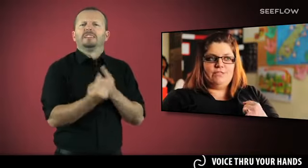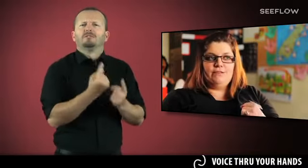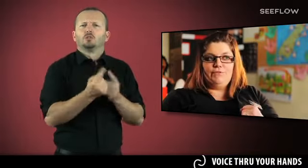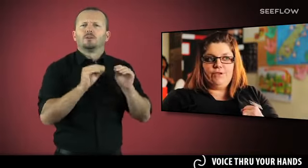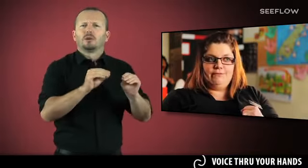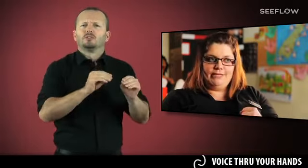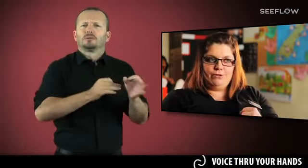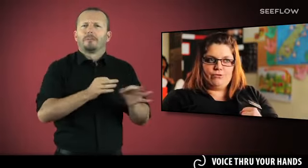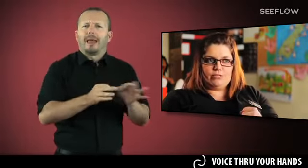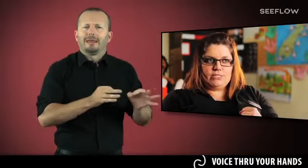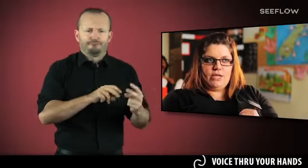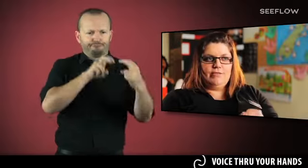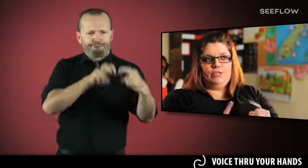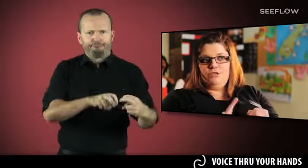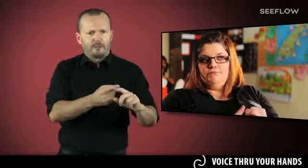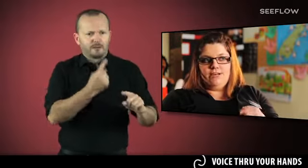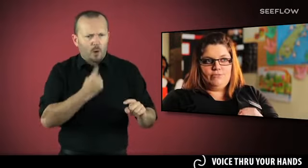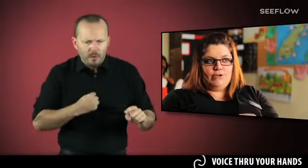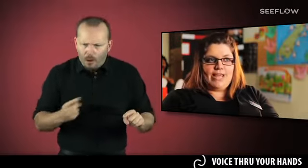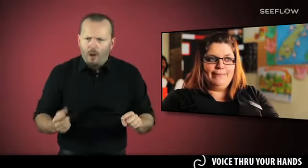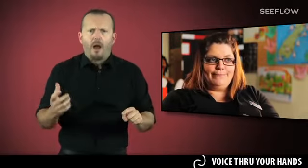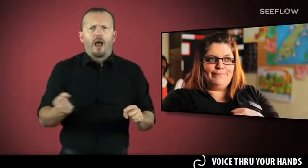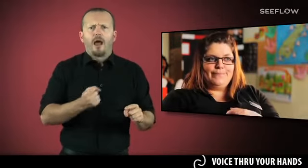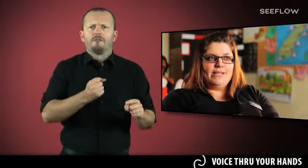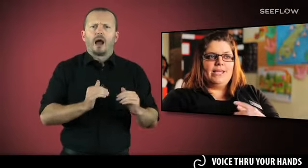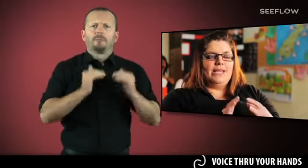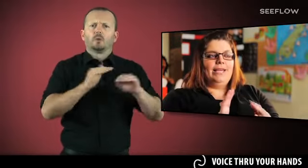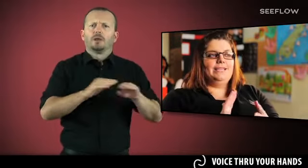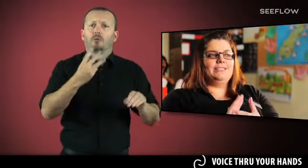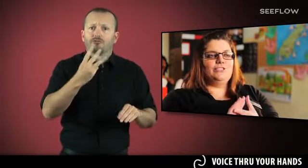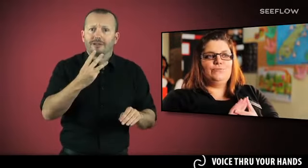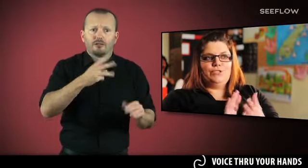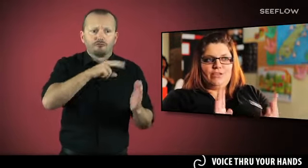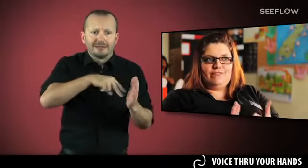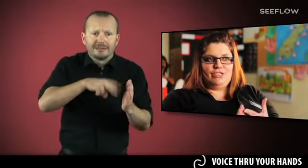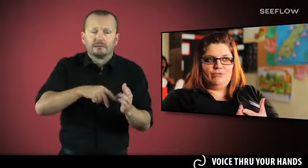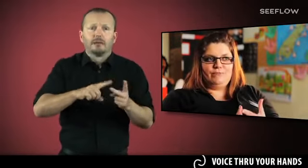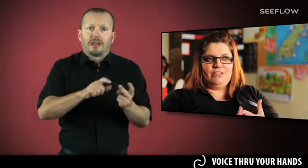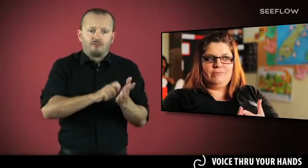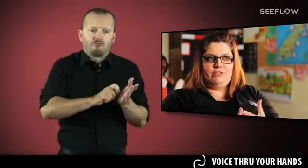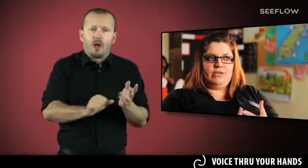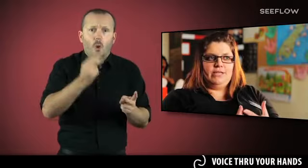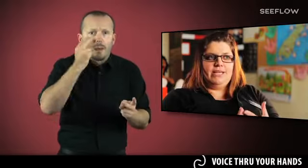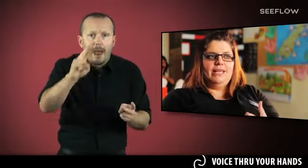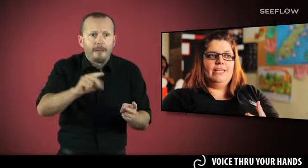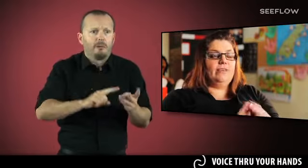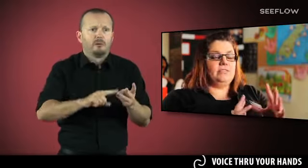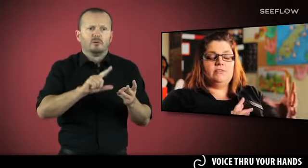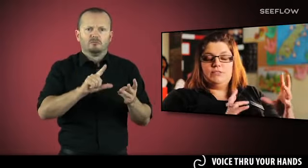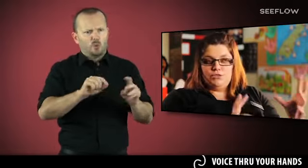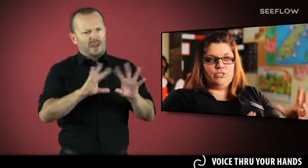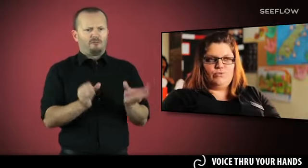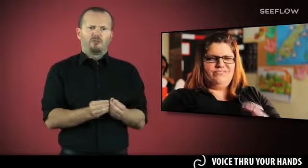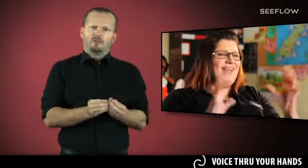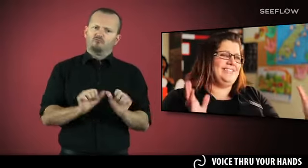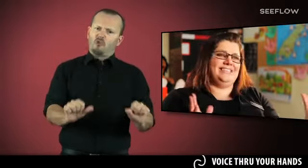was up to level 3 reading books, that she could write her own name, and she was doing everything she was supposed to be doing. Now,